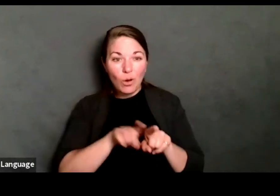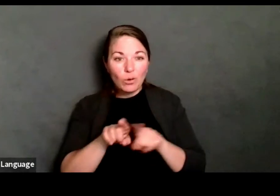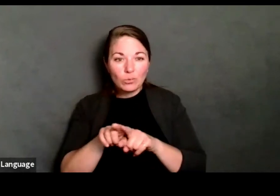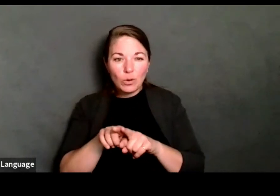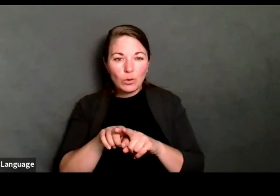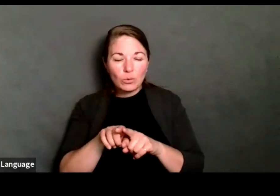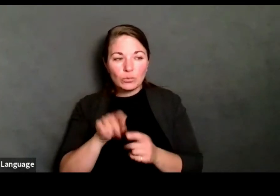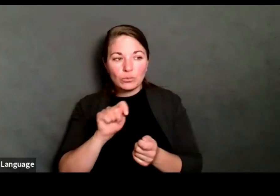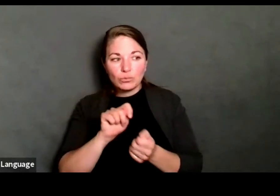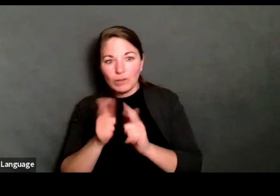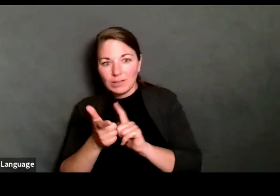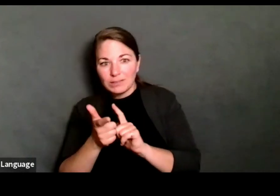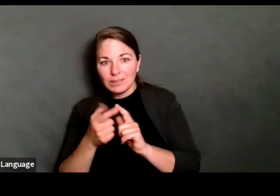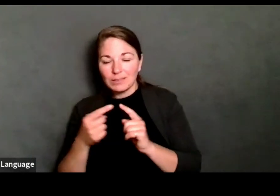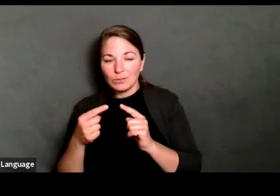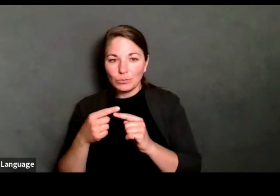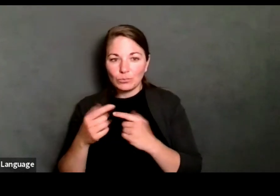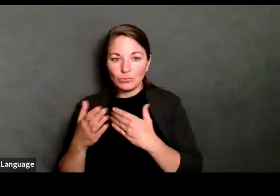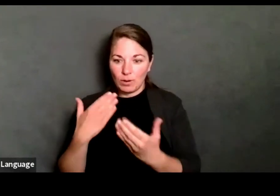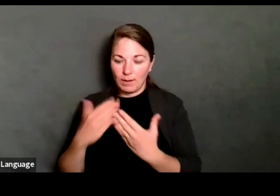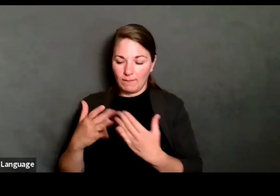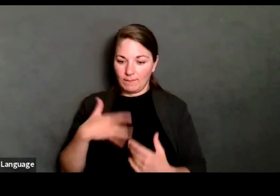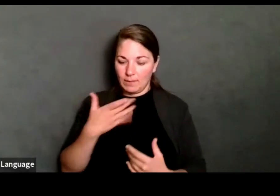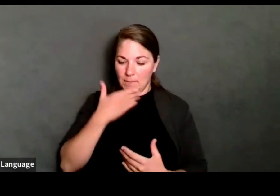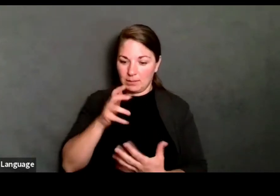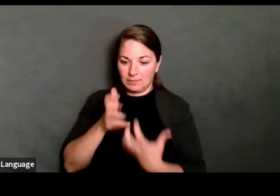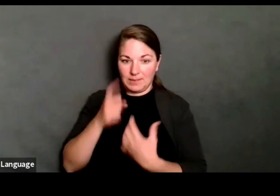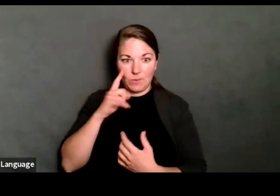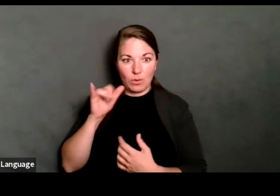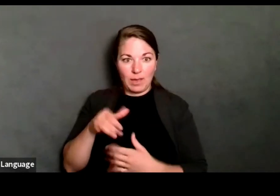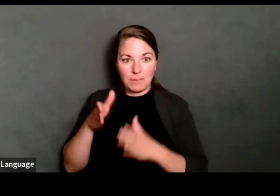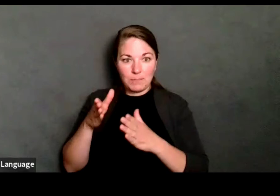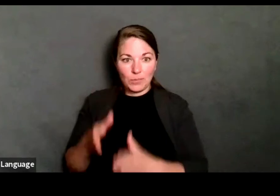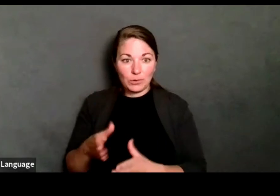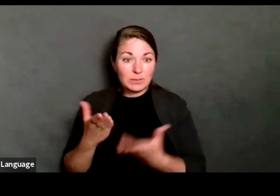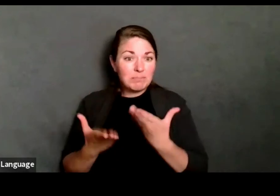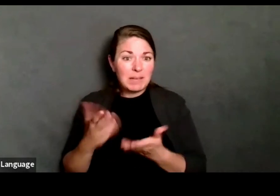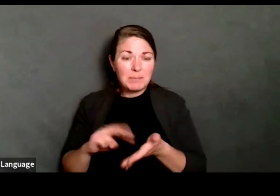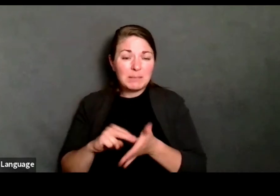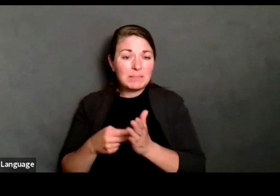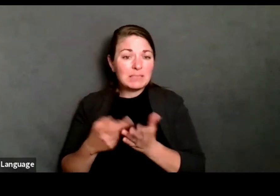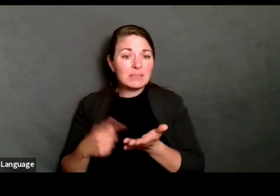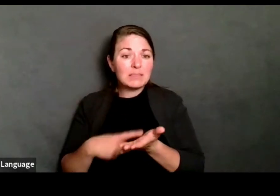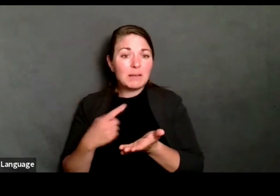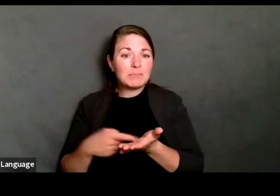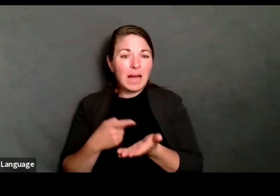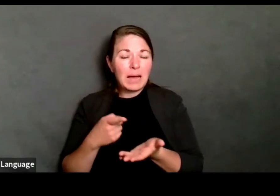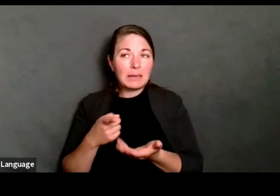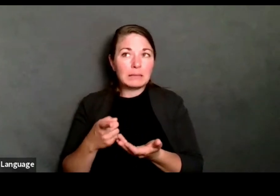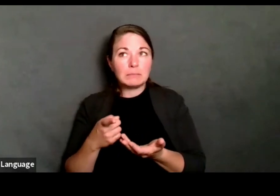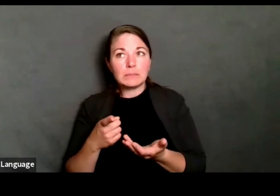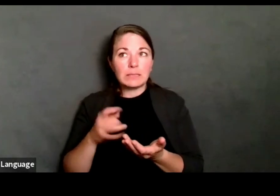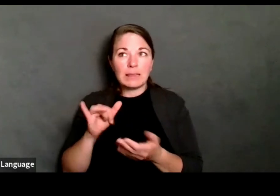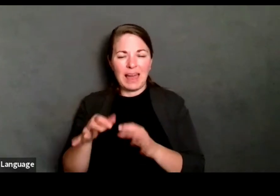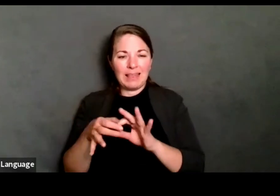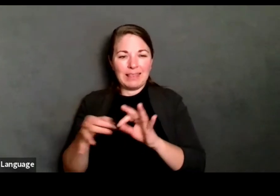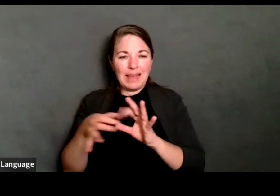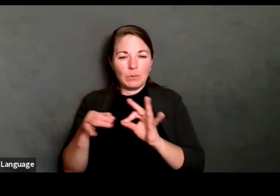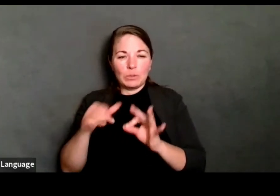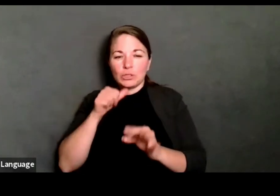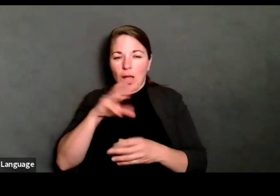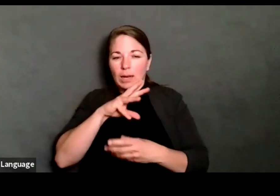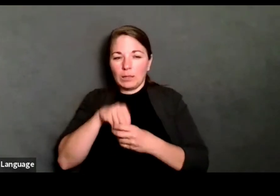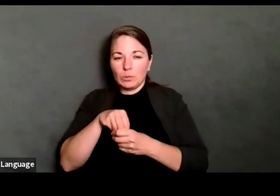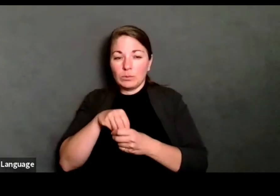to whatever framework is most comfortable for clients, that might mean sometimes using language that isn't as inclusive